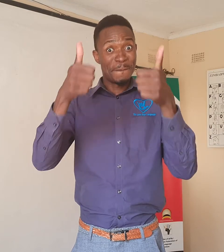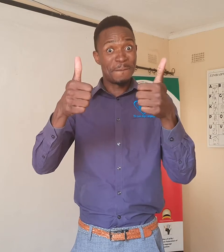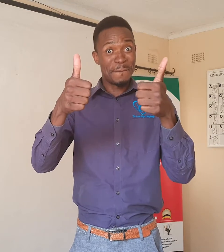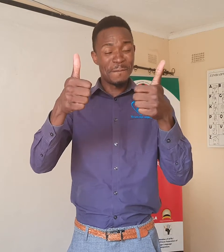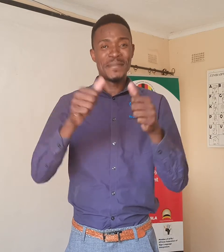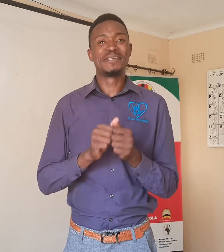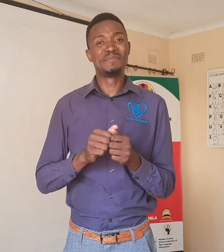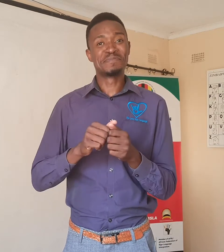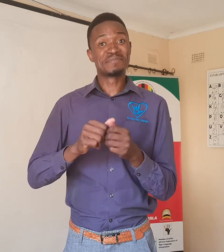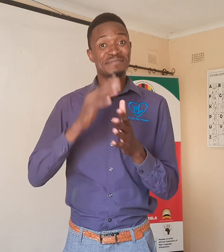Hello, hope you're well.